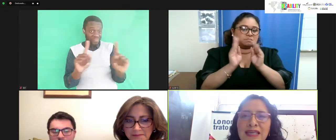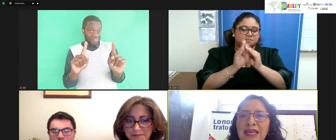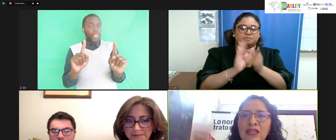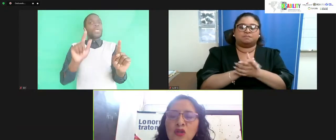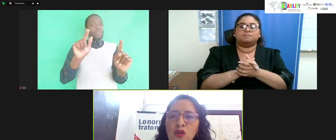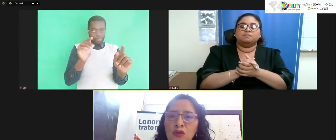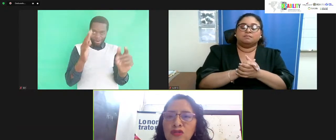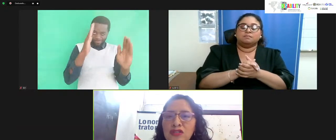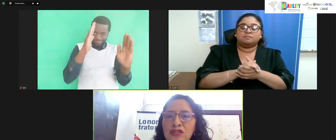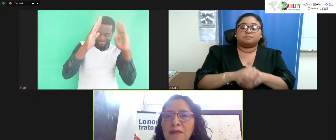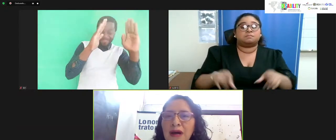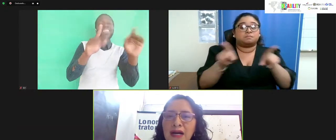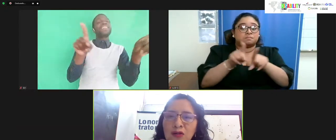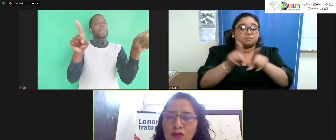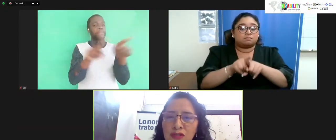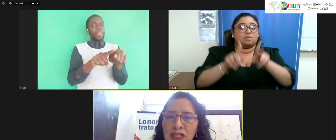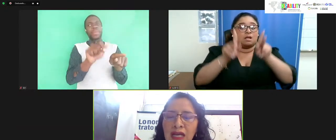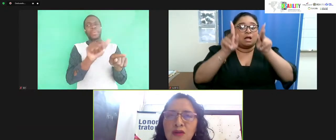is